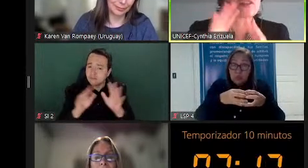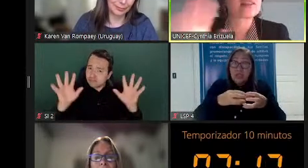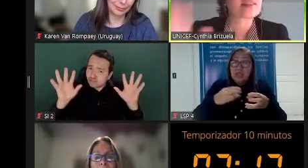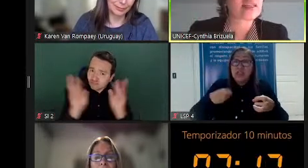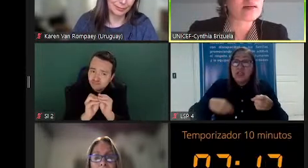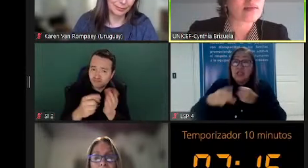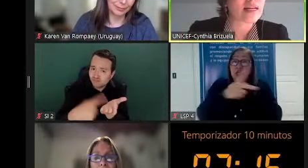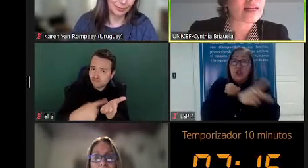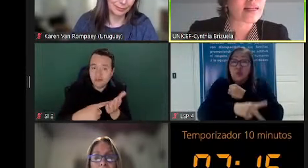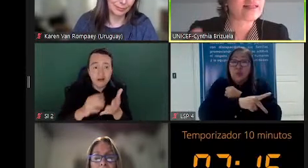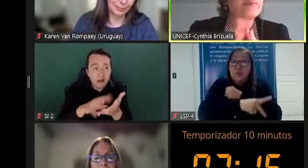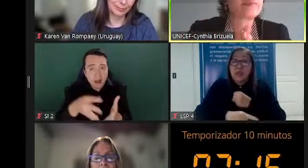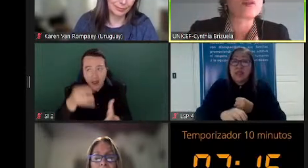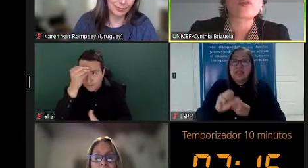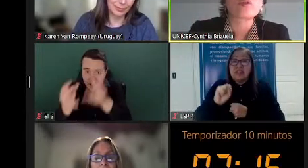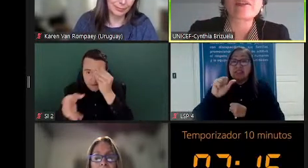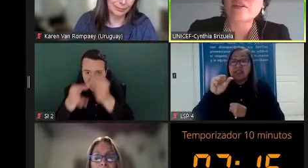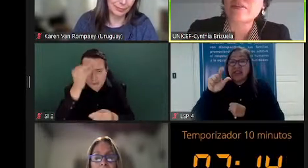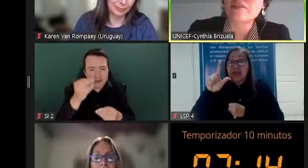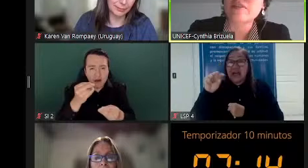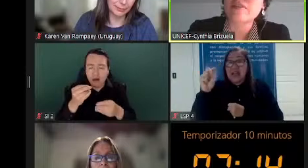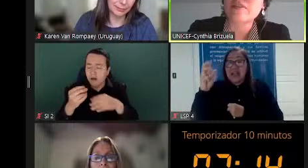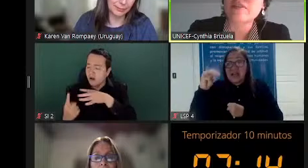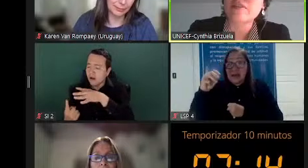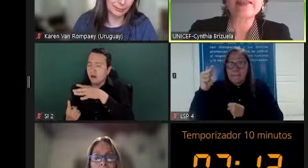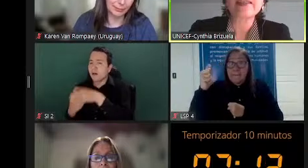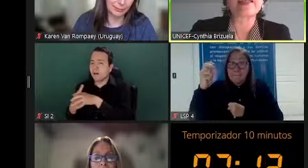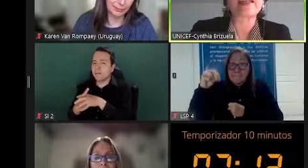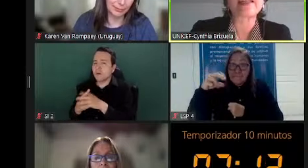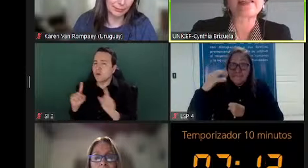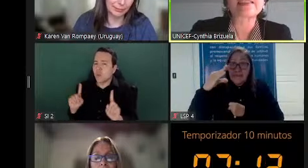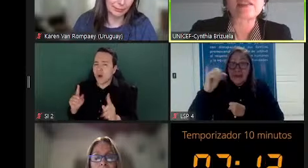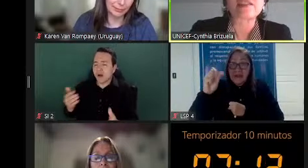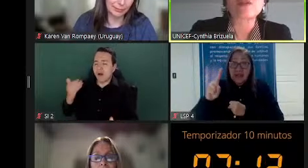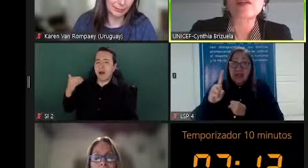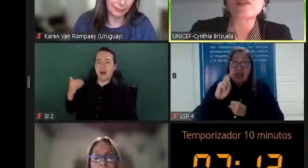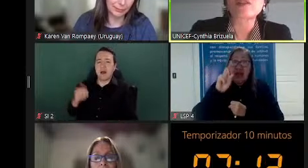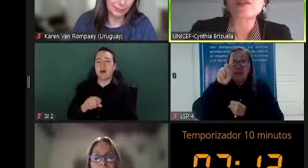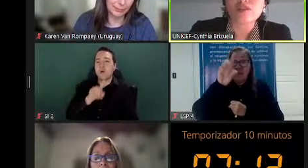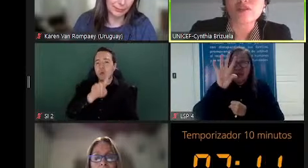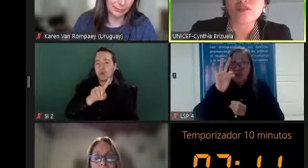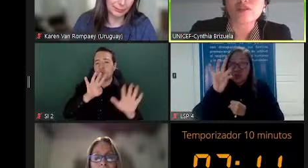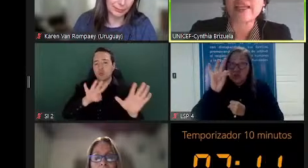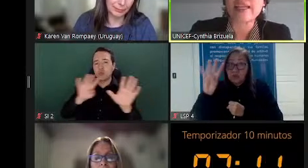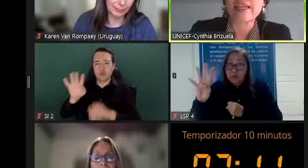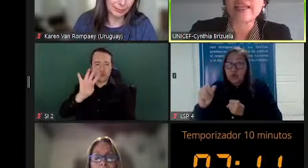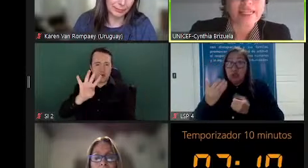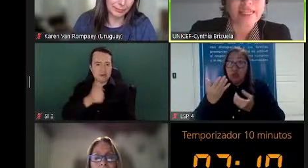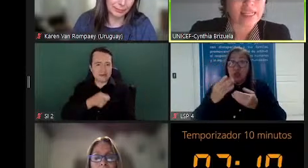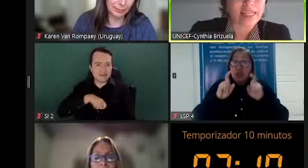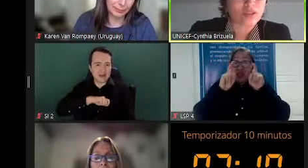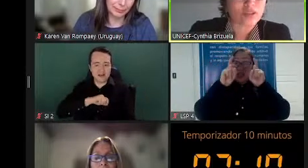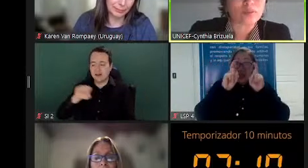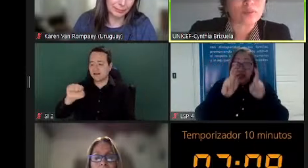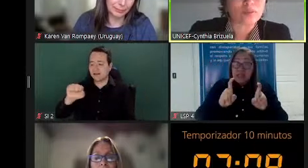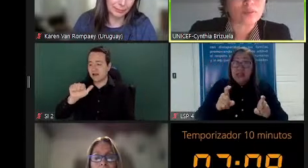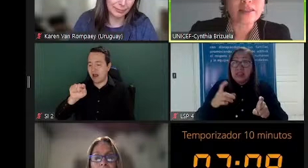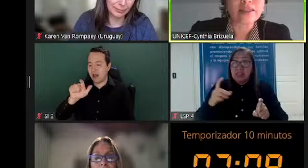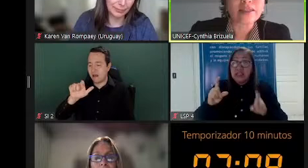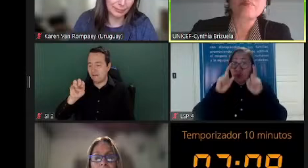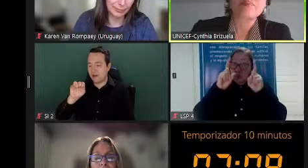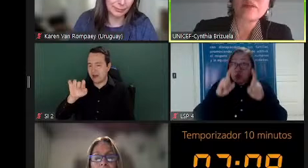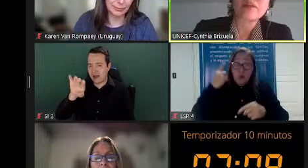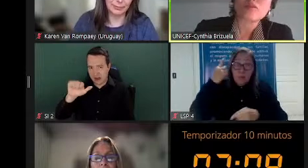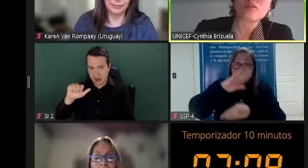and this is rooted in the salamanca declaration in 1994 and in the education education